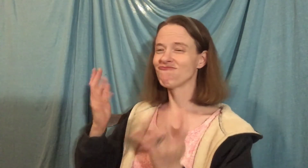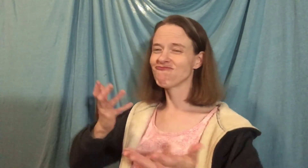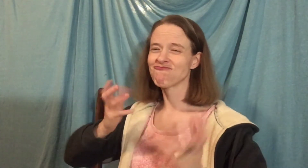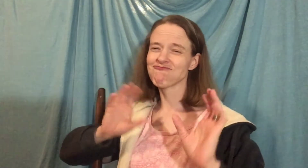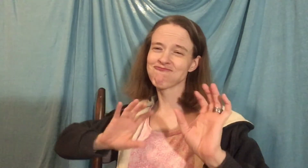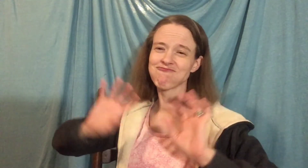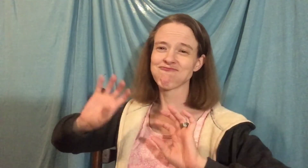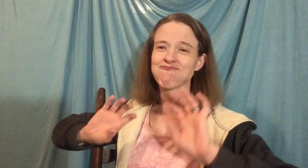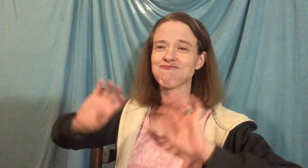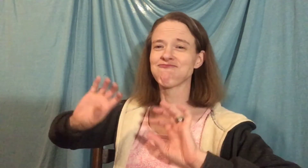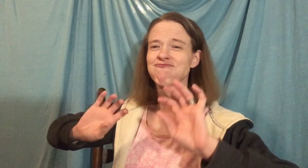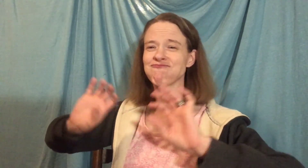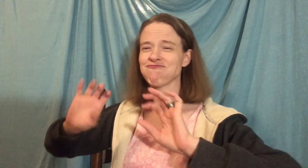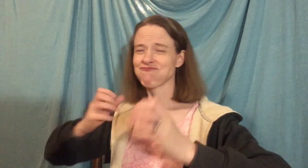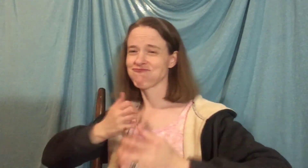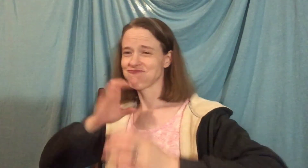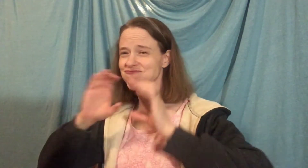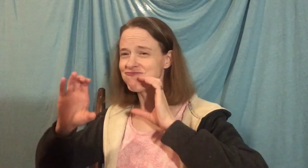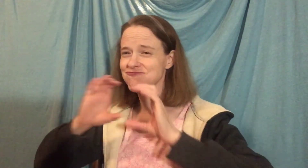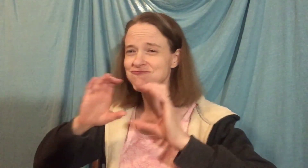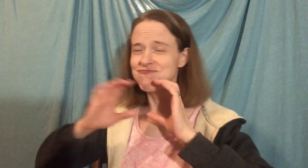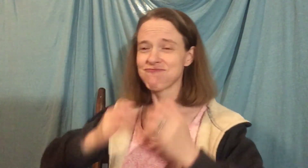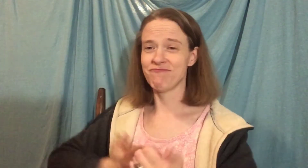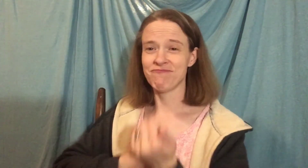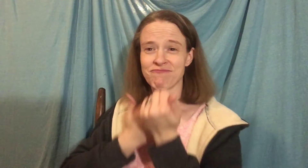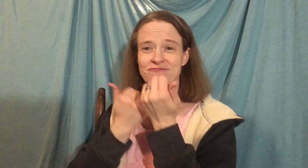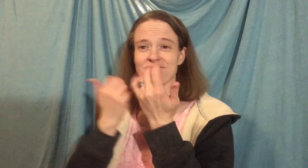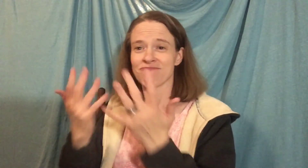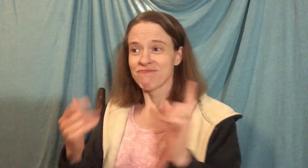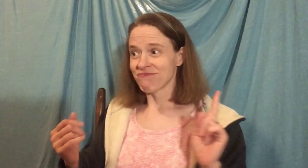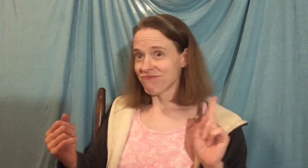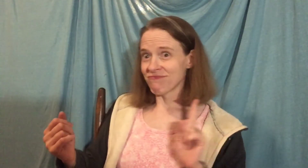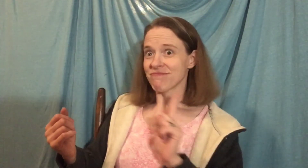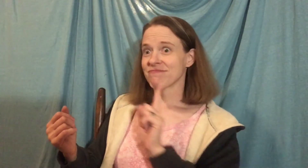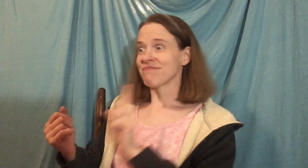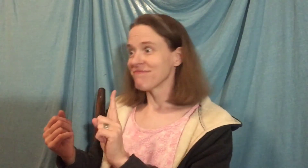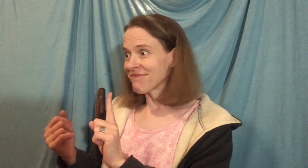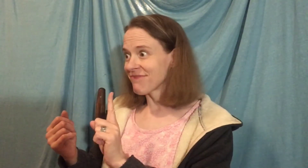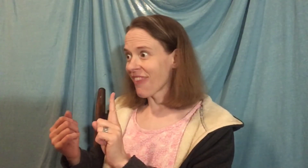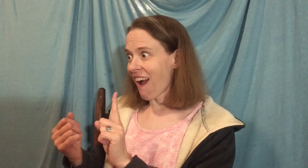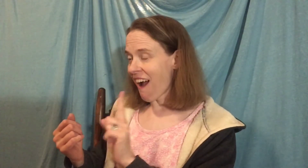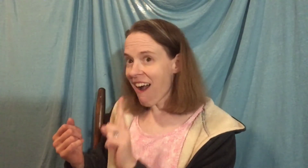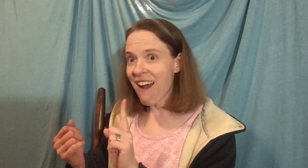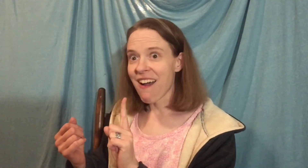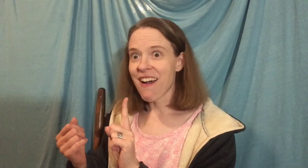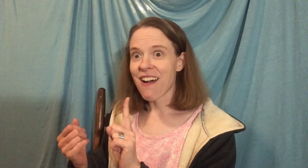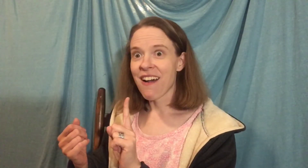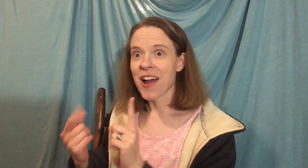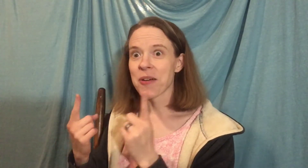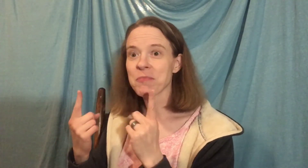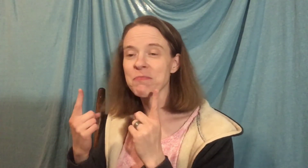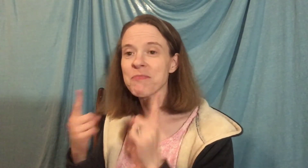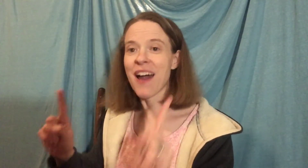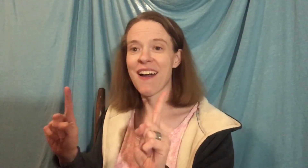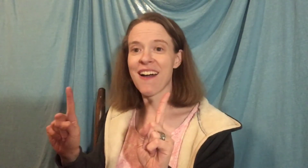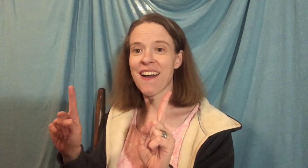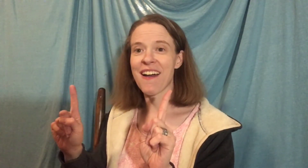sitting all around in a circle, there are people signing and communicating and expressing with each other, and they find